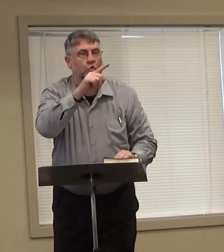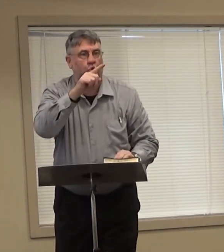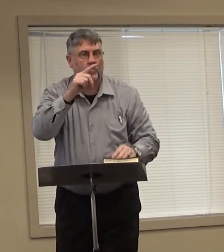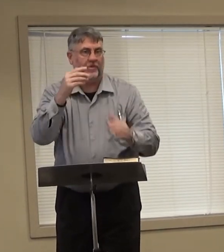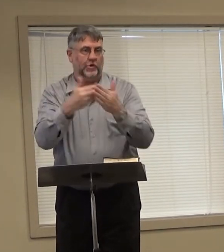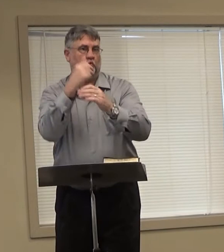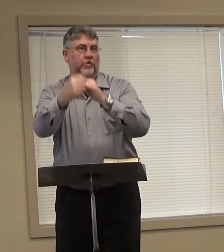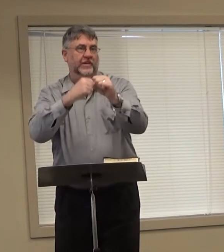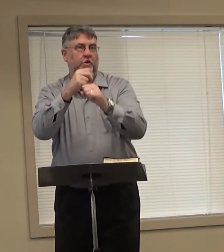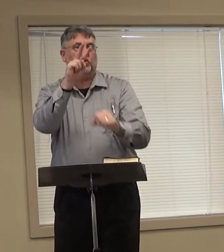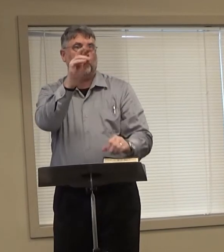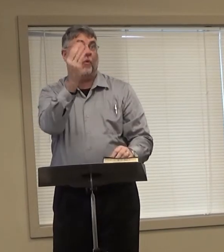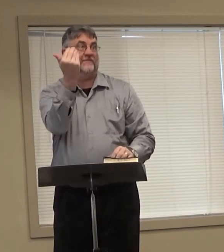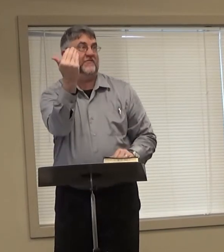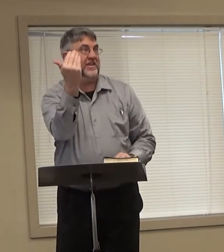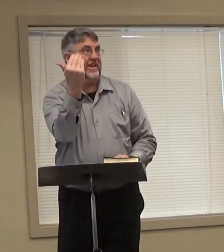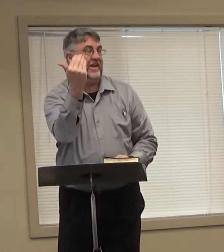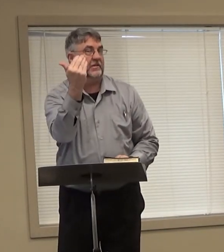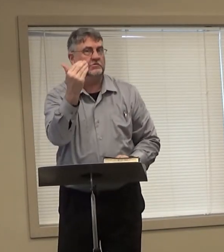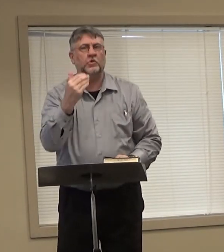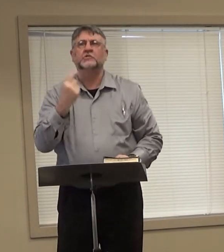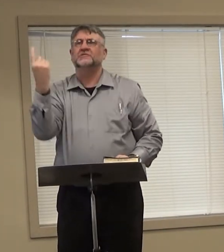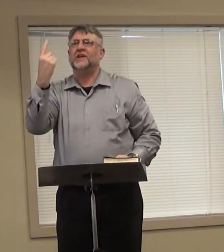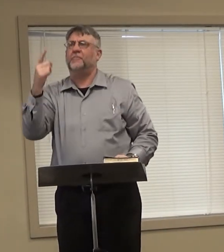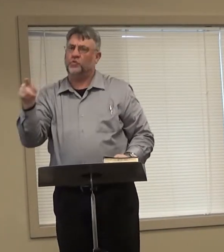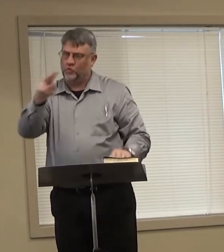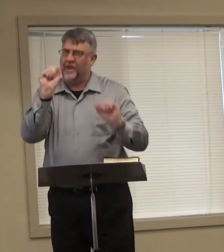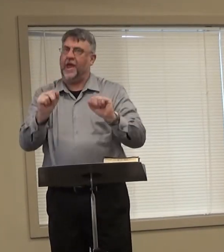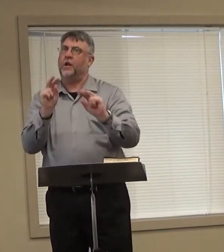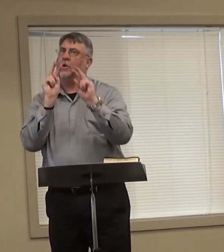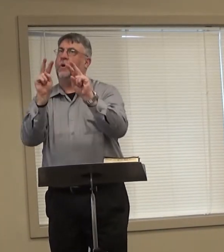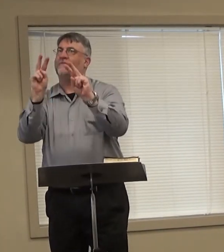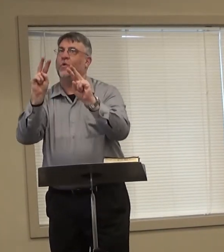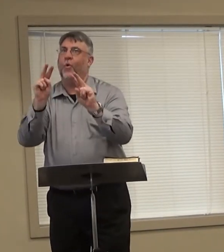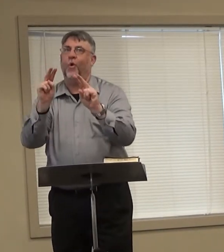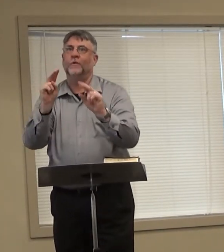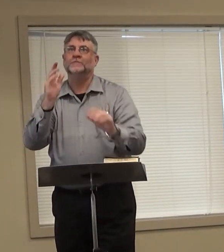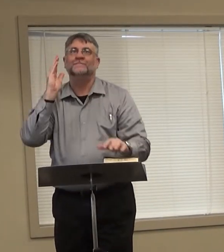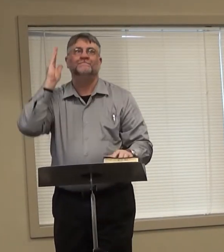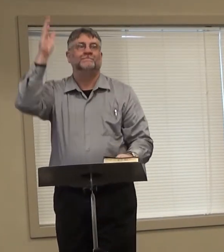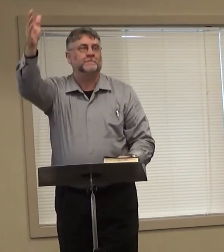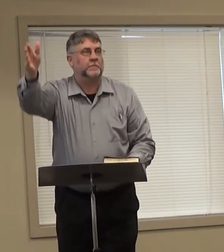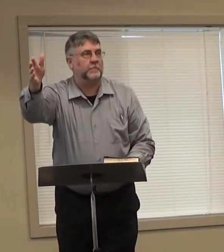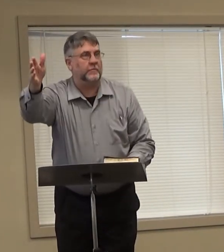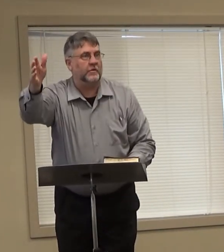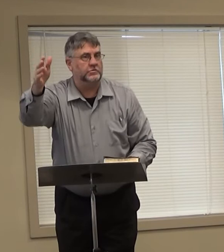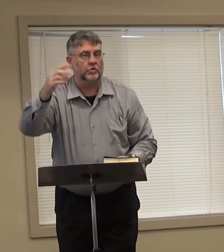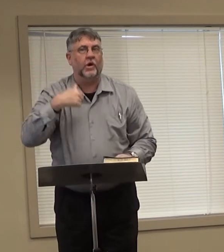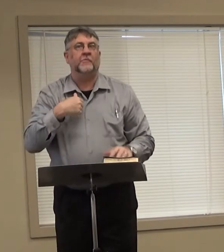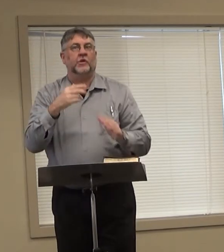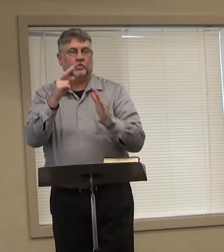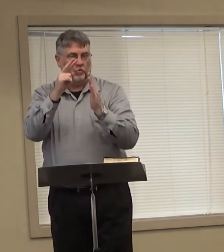But I'm here to tell you God has a new thing for you in 2015, something for us to look forward to.